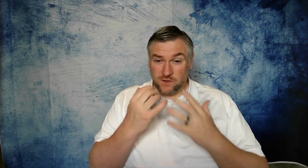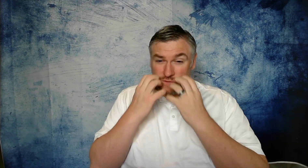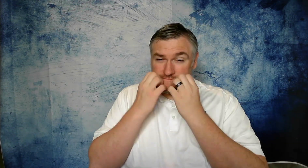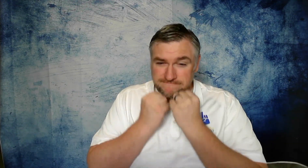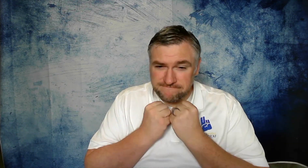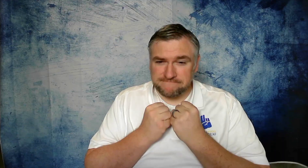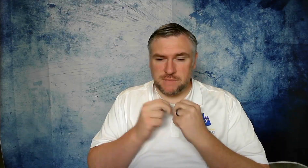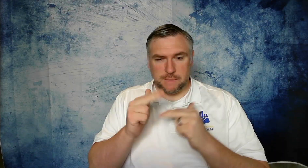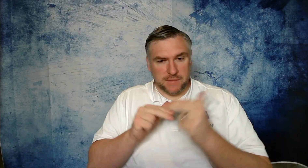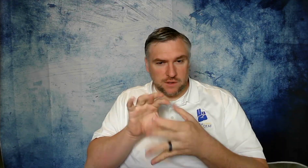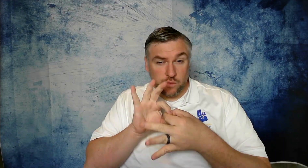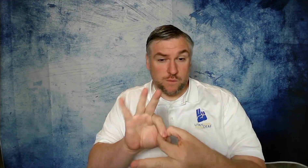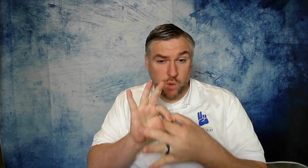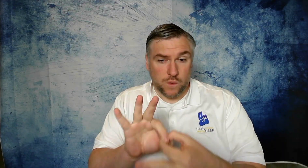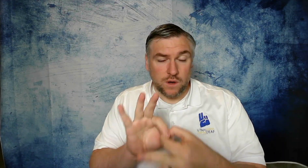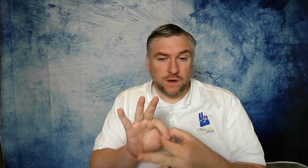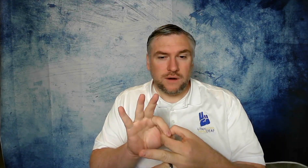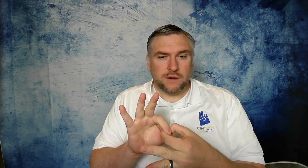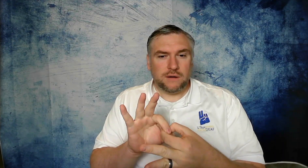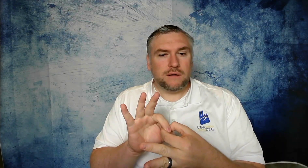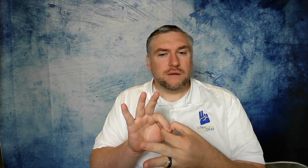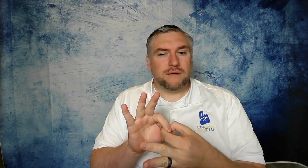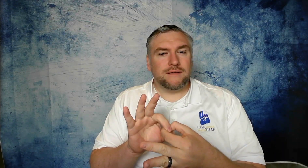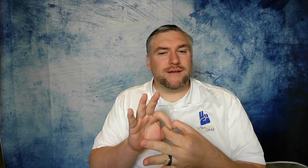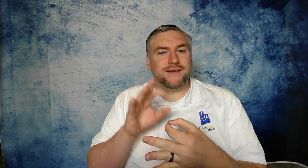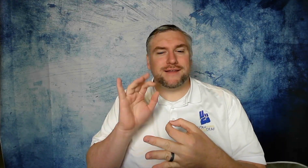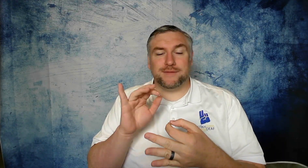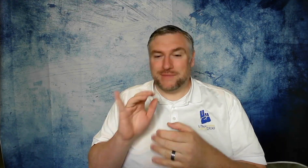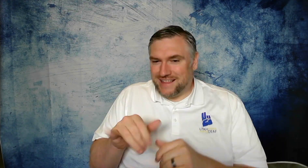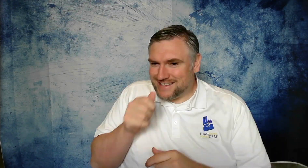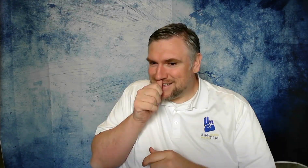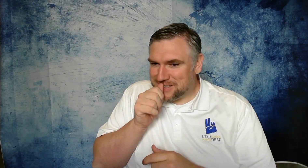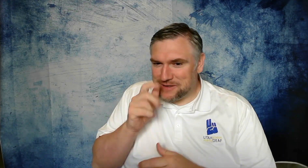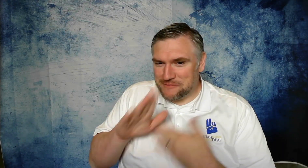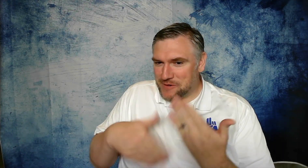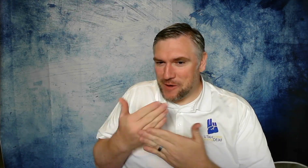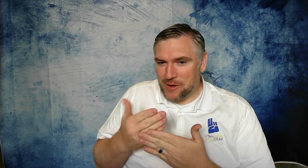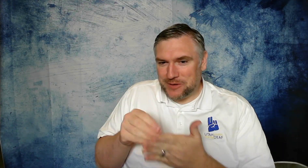heart. If you care and build a rapport relationship with that student, but really